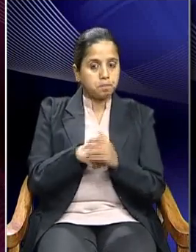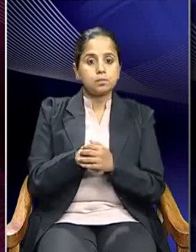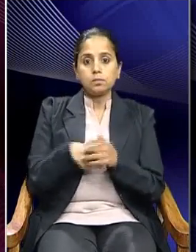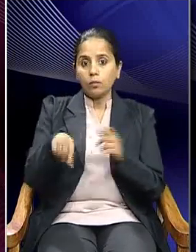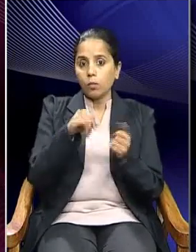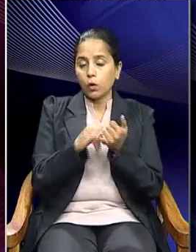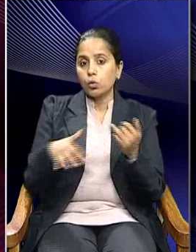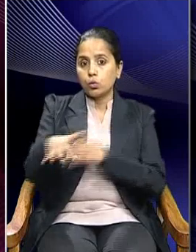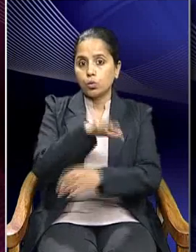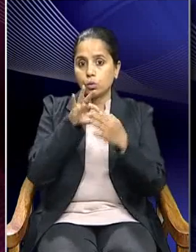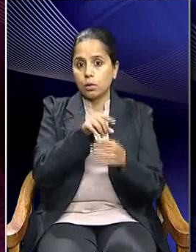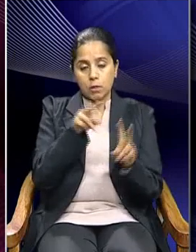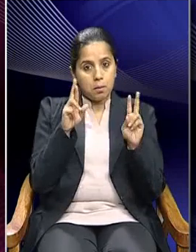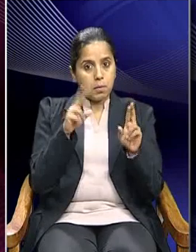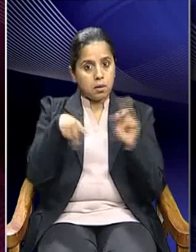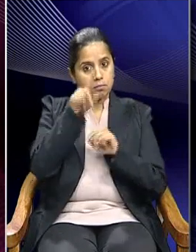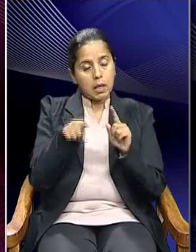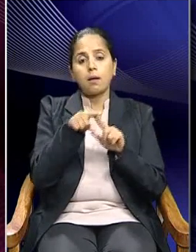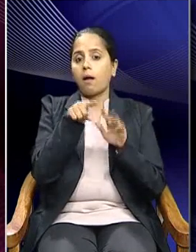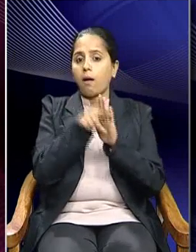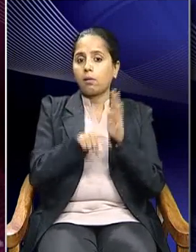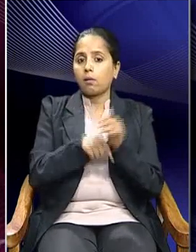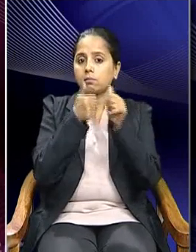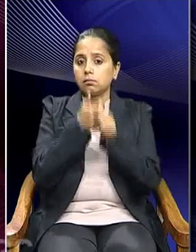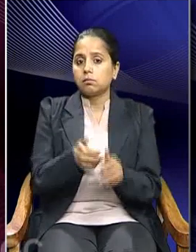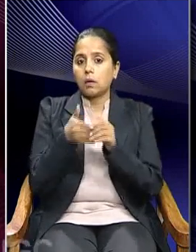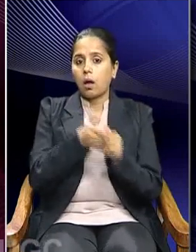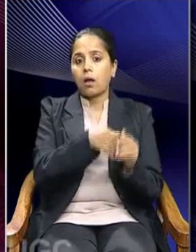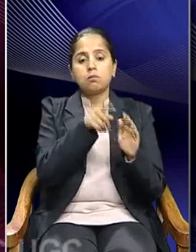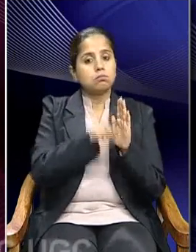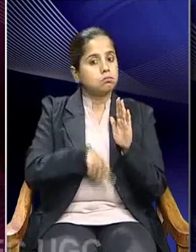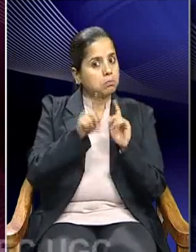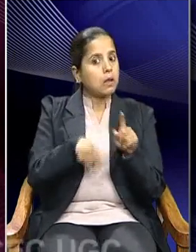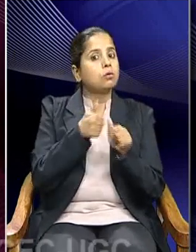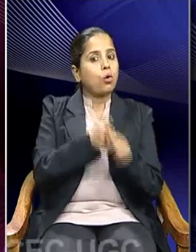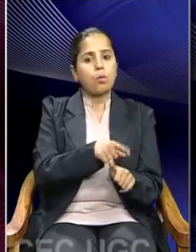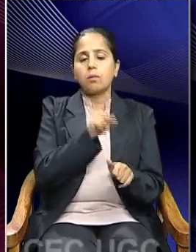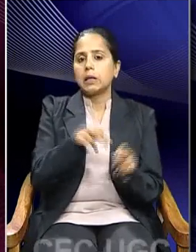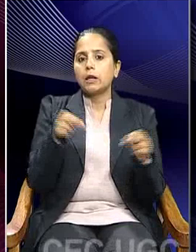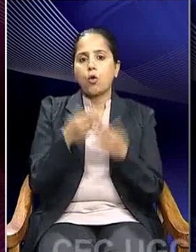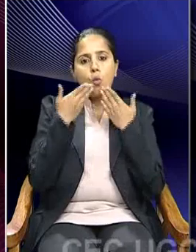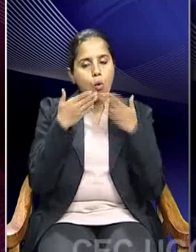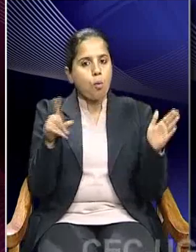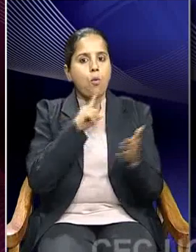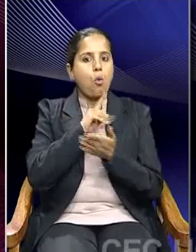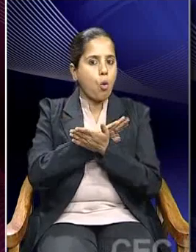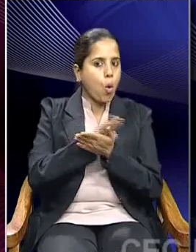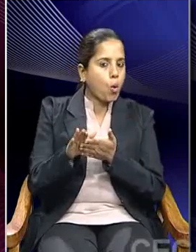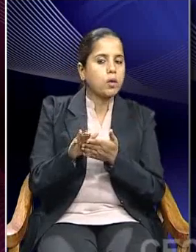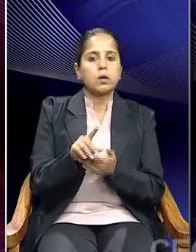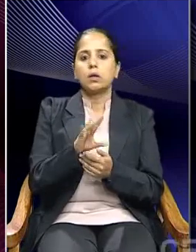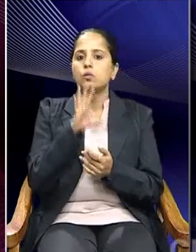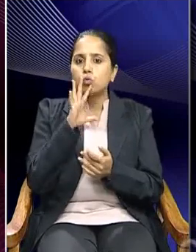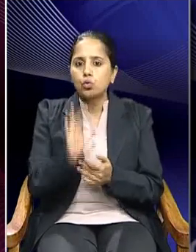Sociologists are expected to follow ethical guidelines, requires openness, honesty, truth,